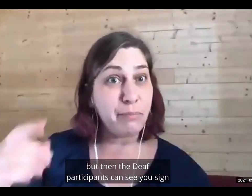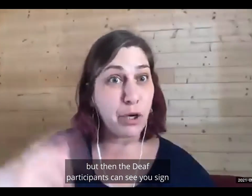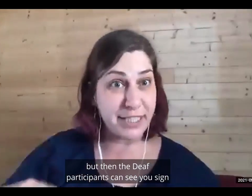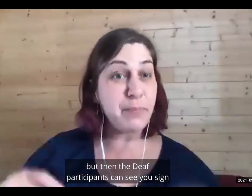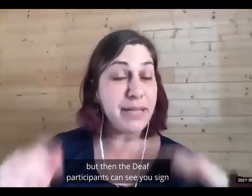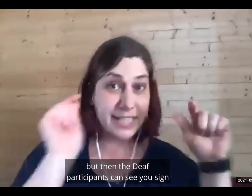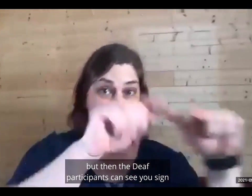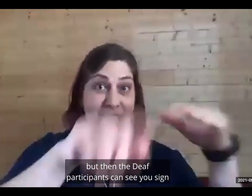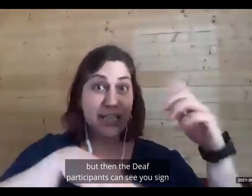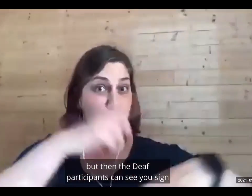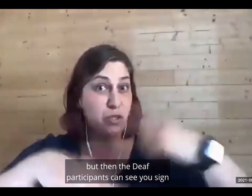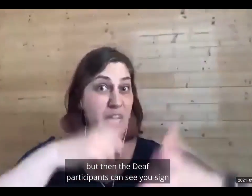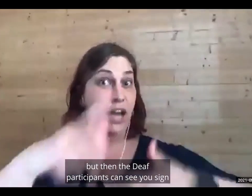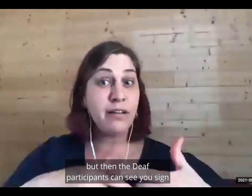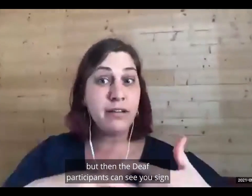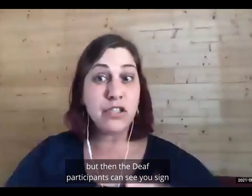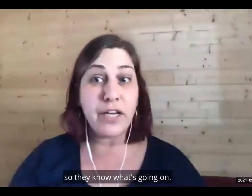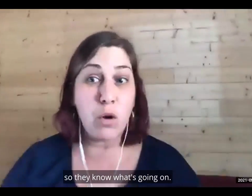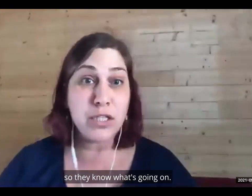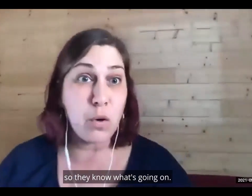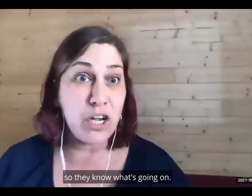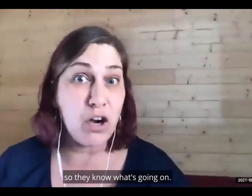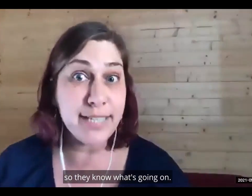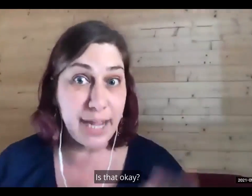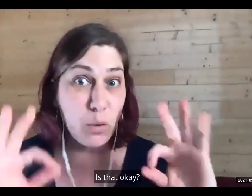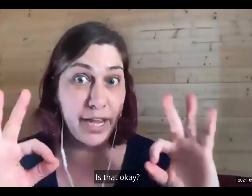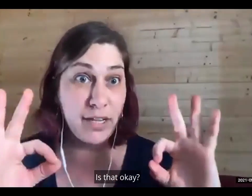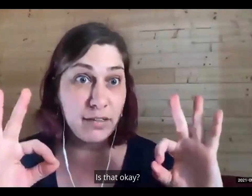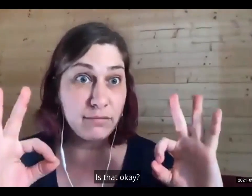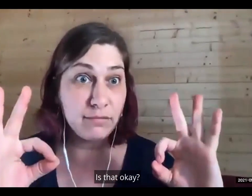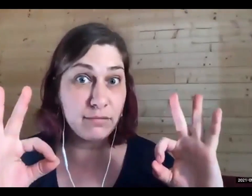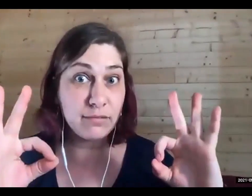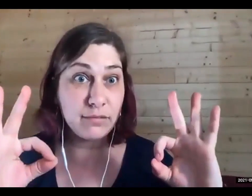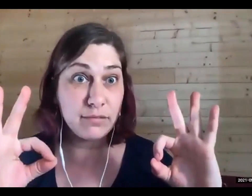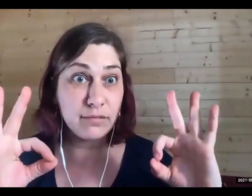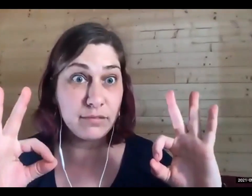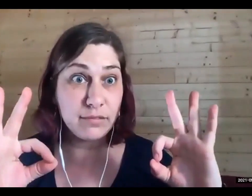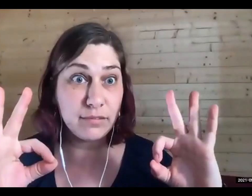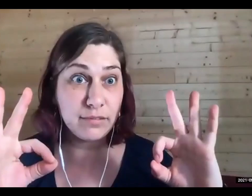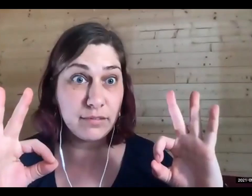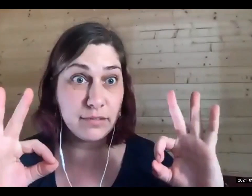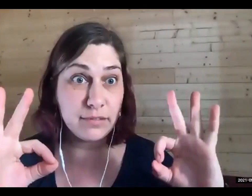deaf participants can see you sign, so they know what's going on. Is that okay?